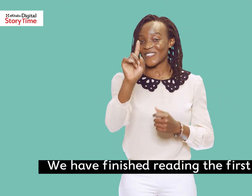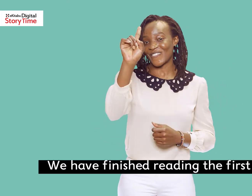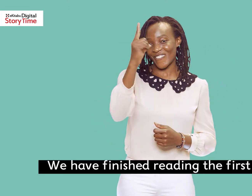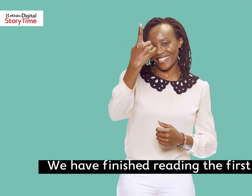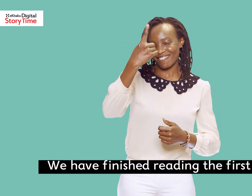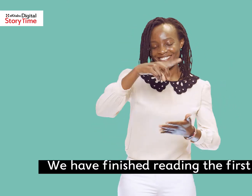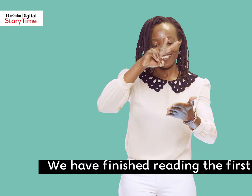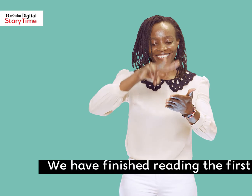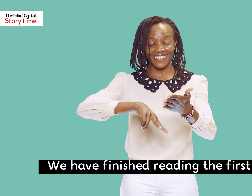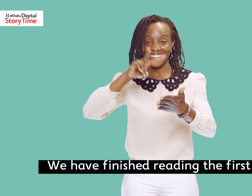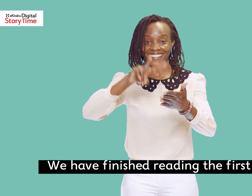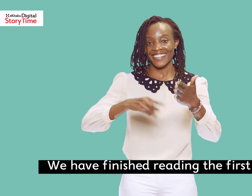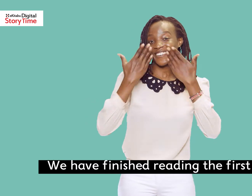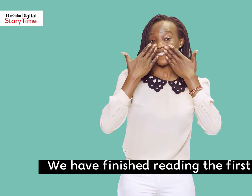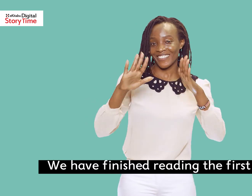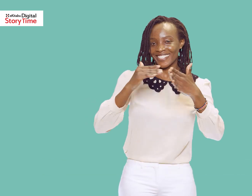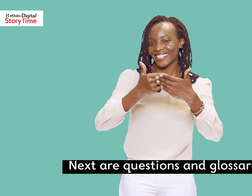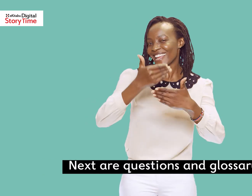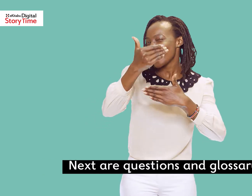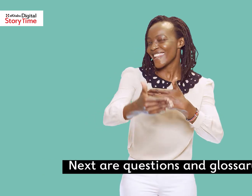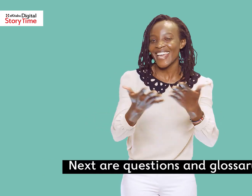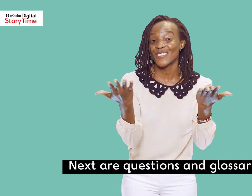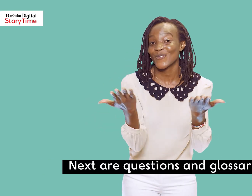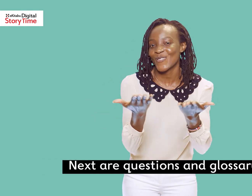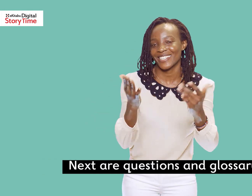We have finished reading the first book.